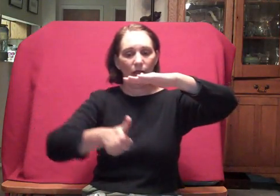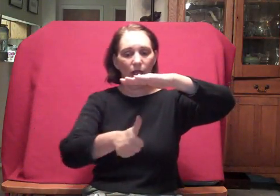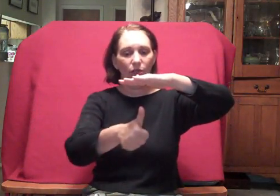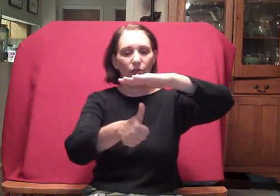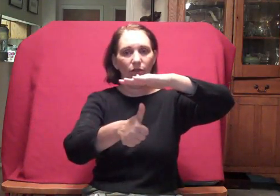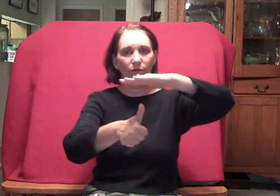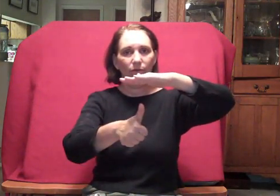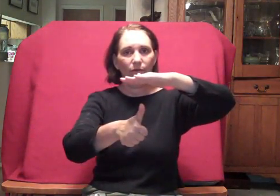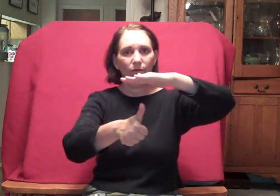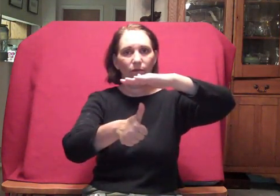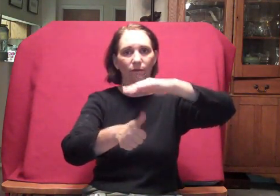Under.